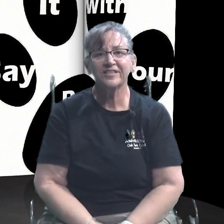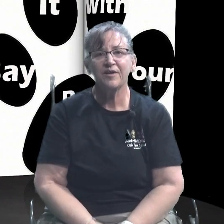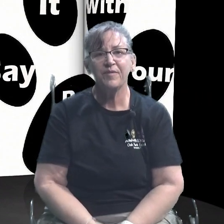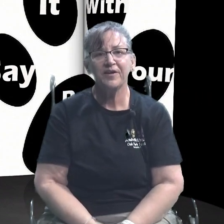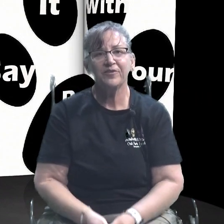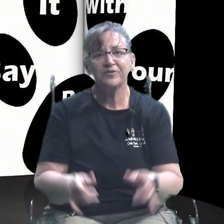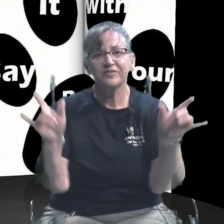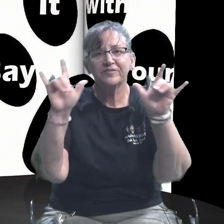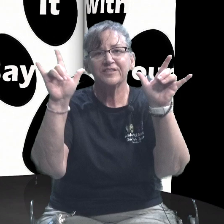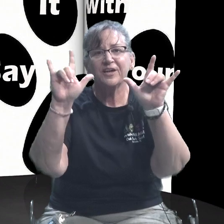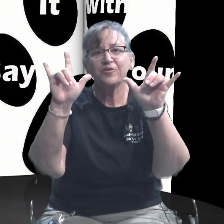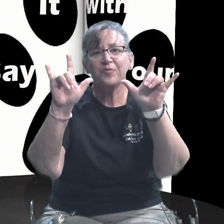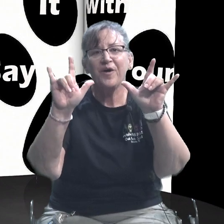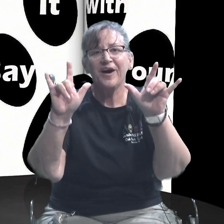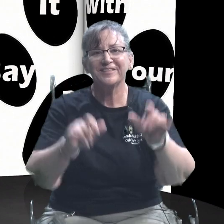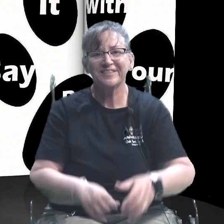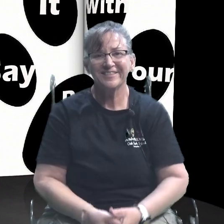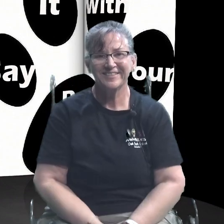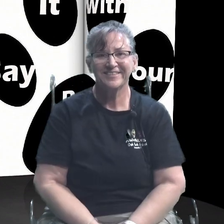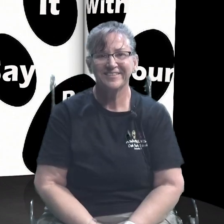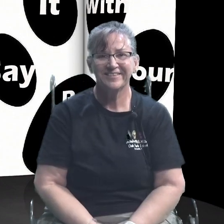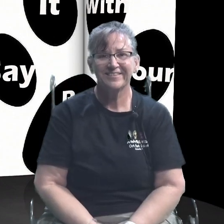time, Panthers, stay with your paws.